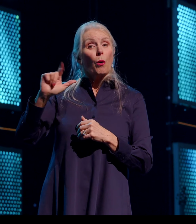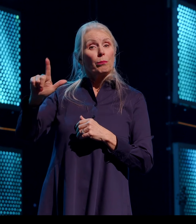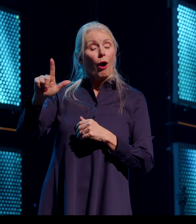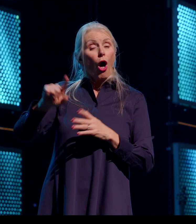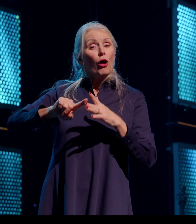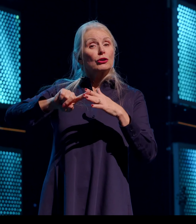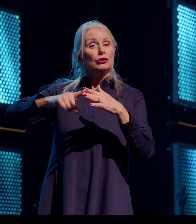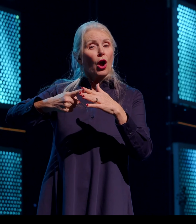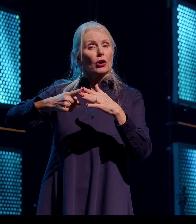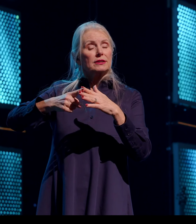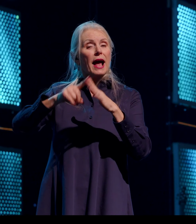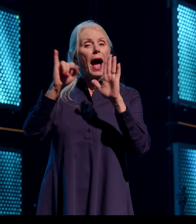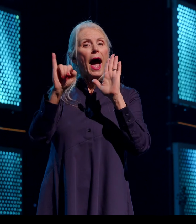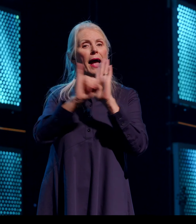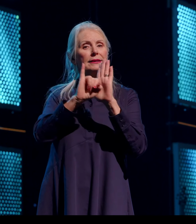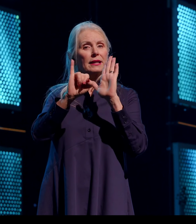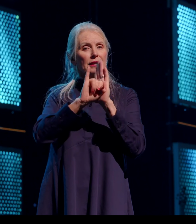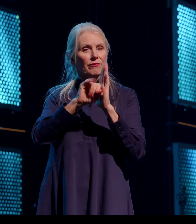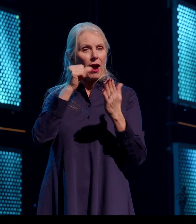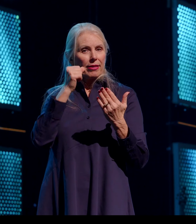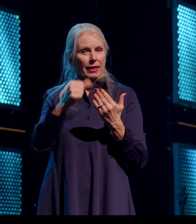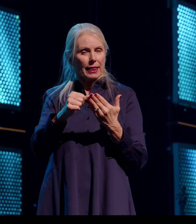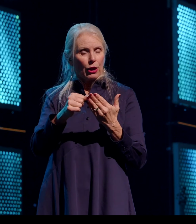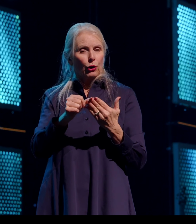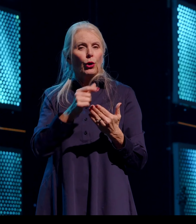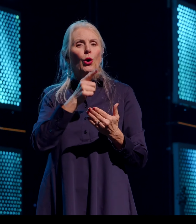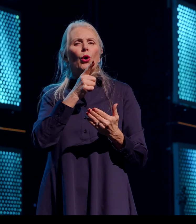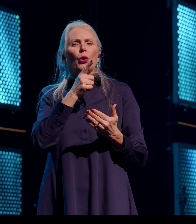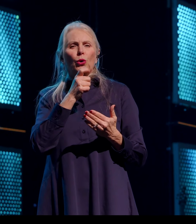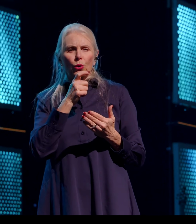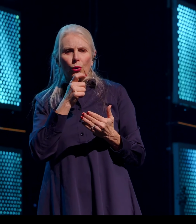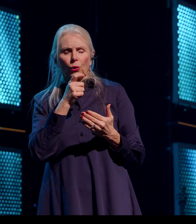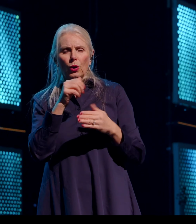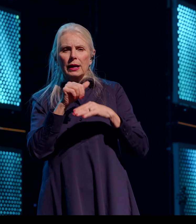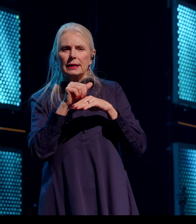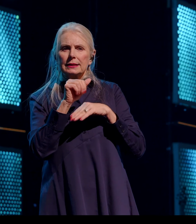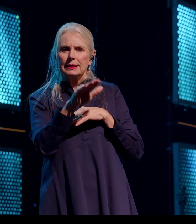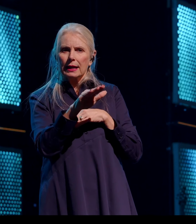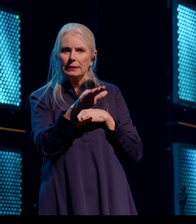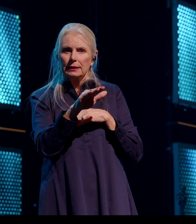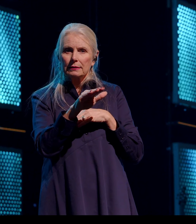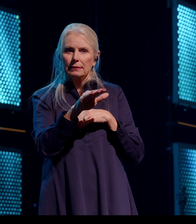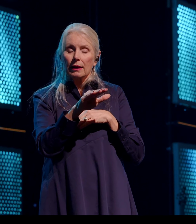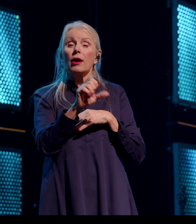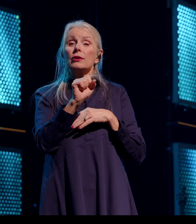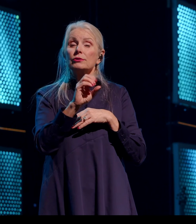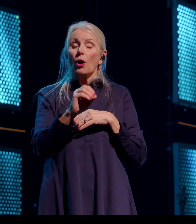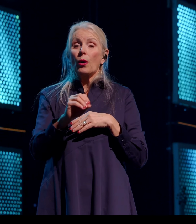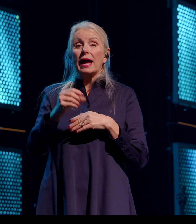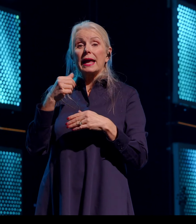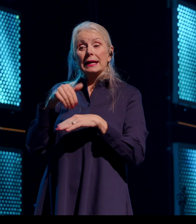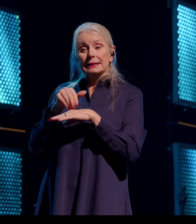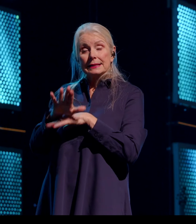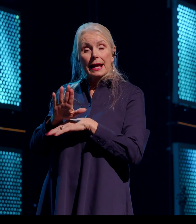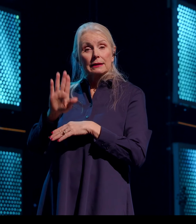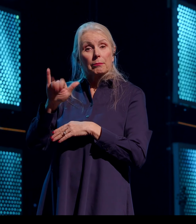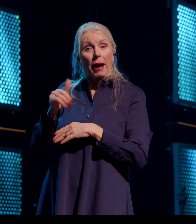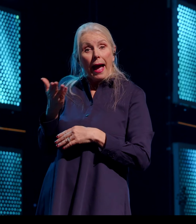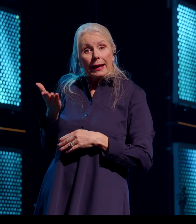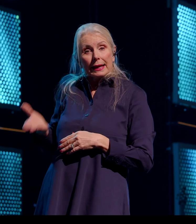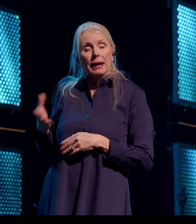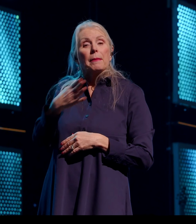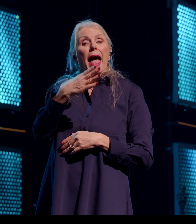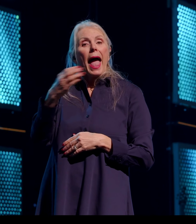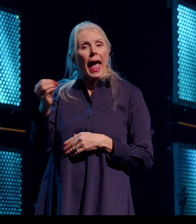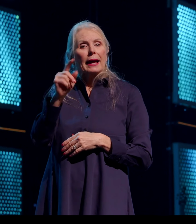by identifying this letter who is being sent by. It's being sent by him. It's also being sent by his counterpart, Timothy.